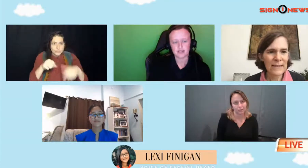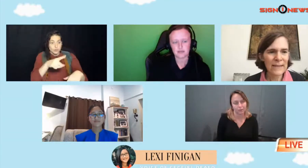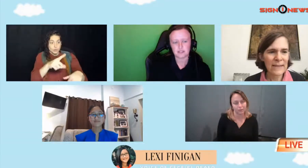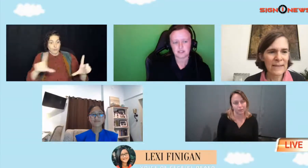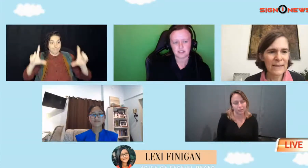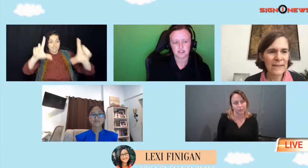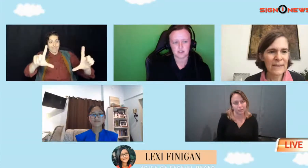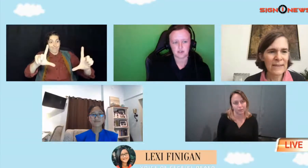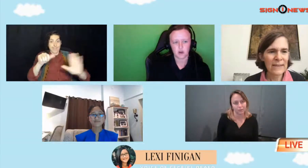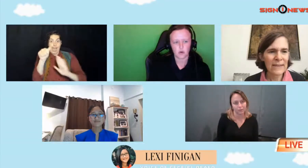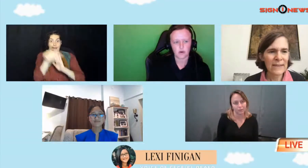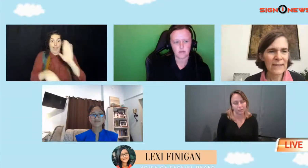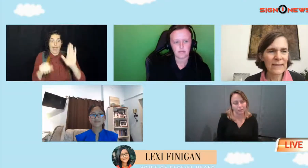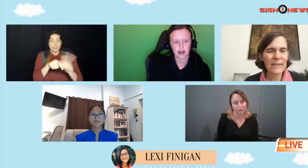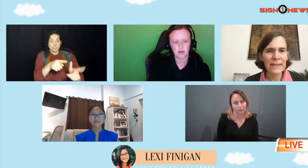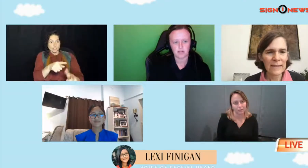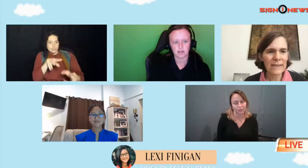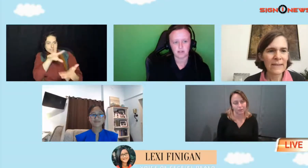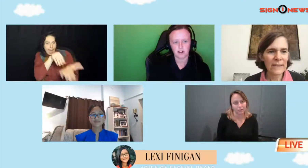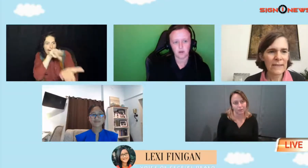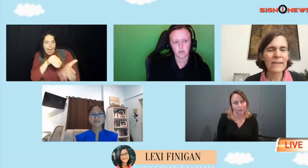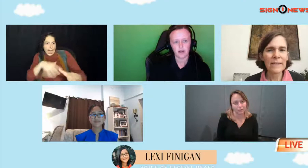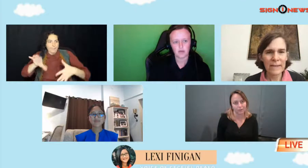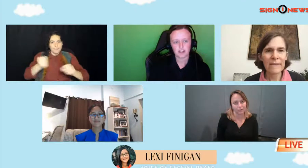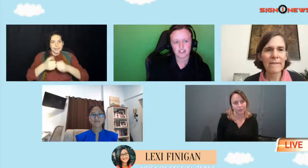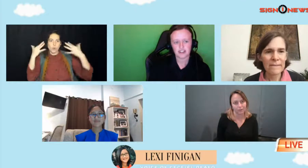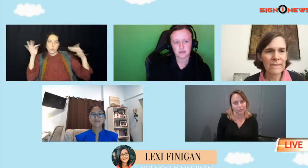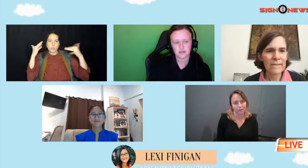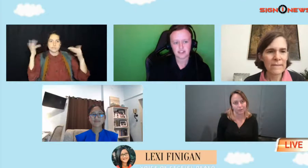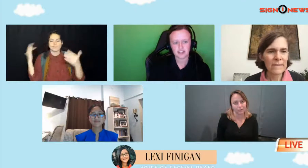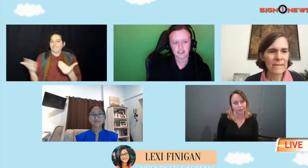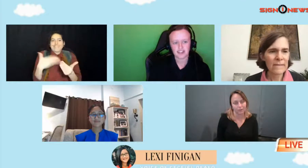our receptive skills are so powerful.